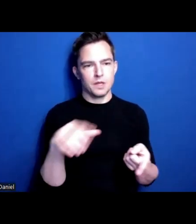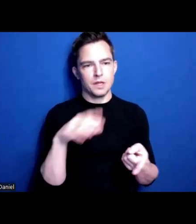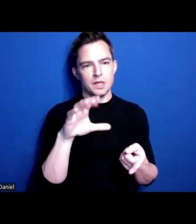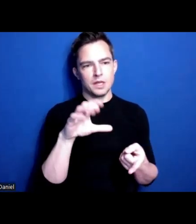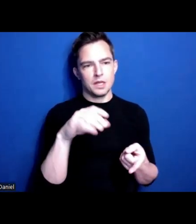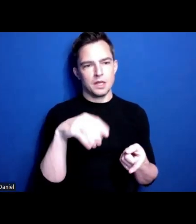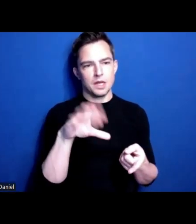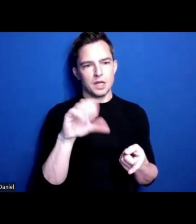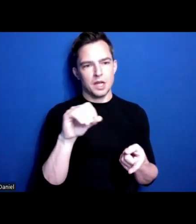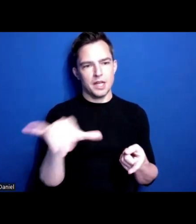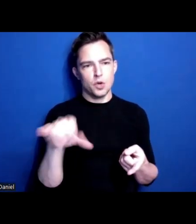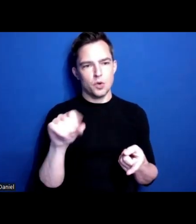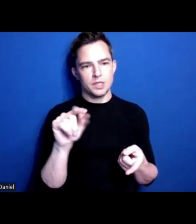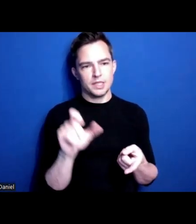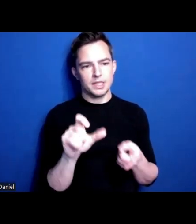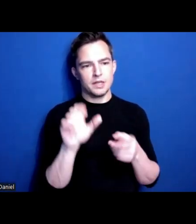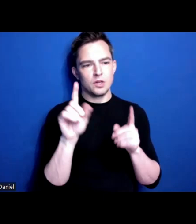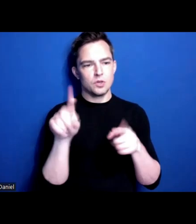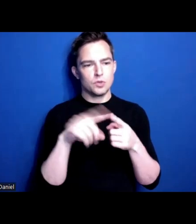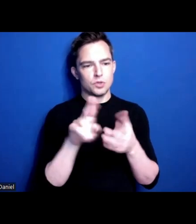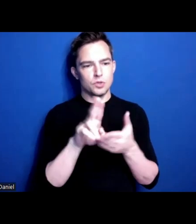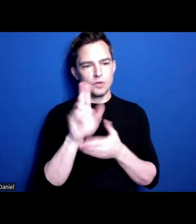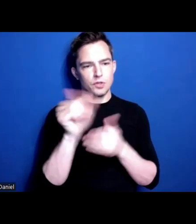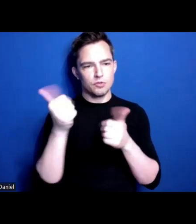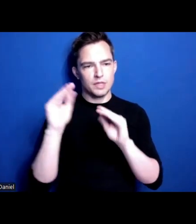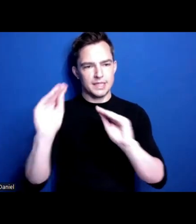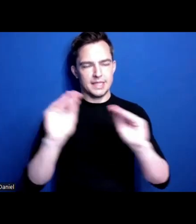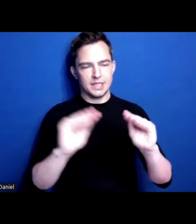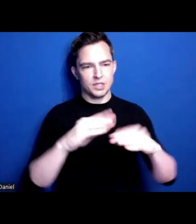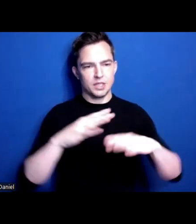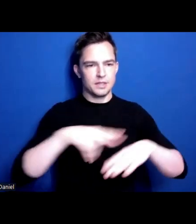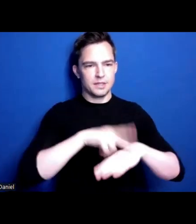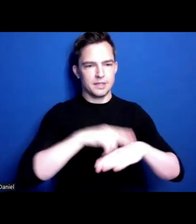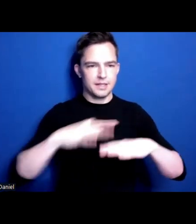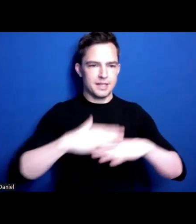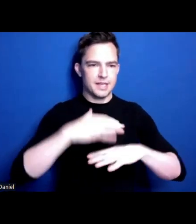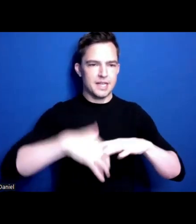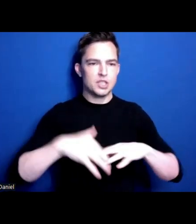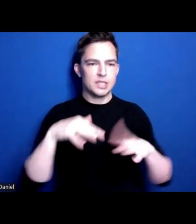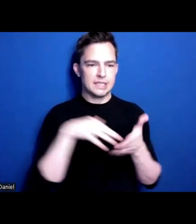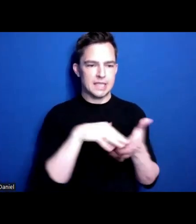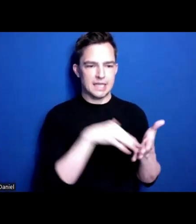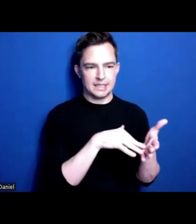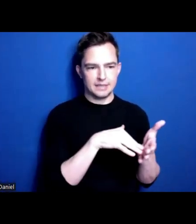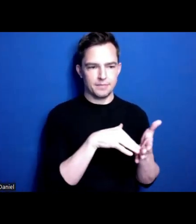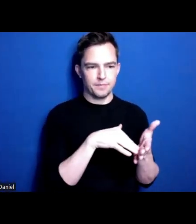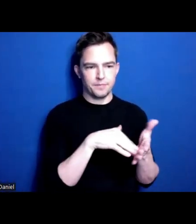to University and Tries to Teach Indigenous Studies.